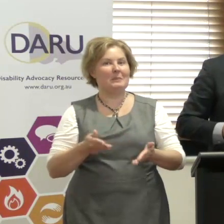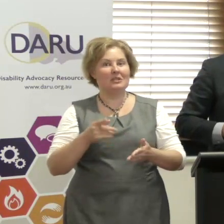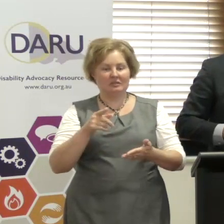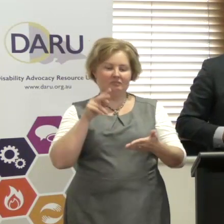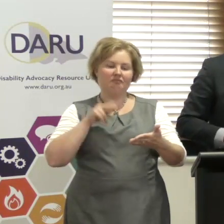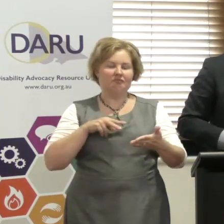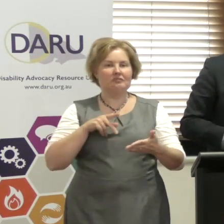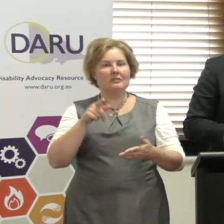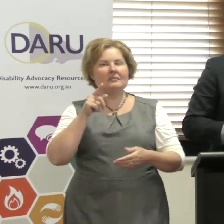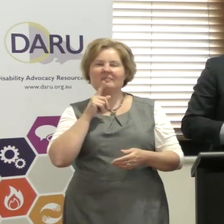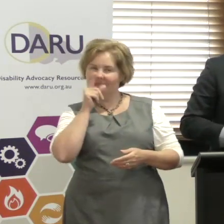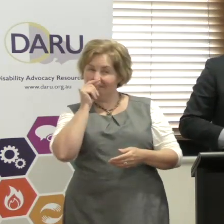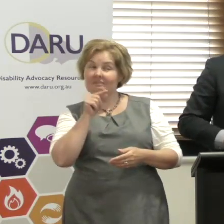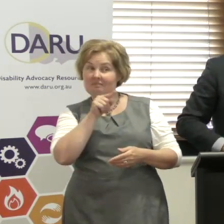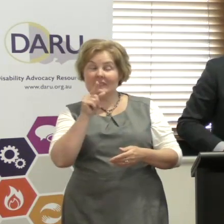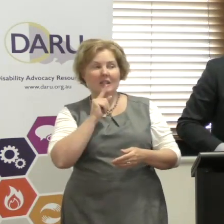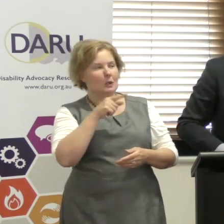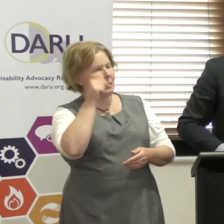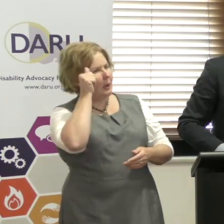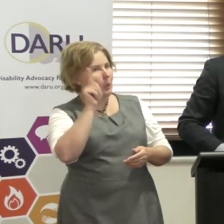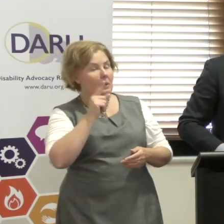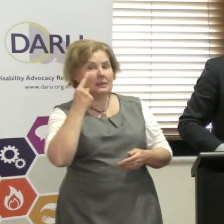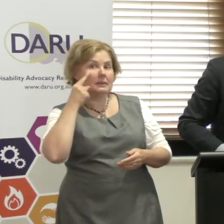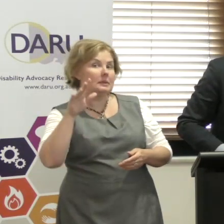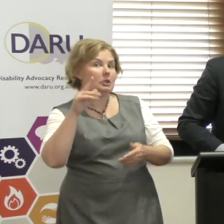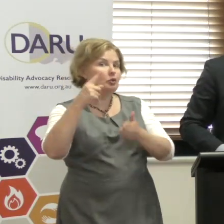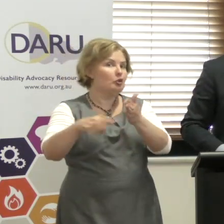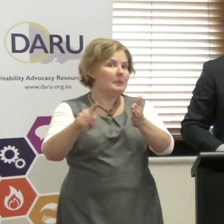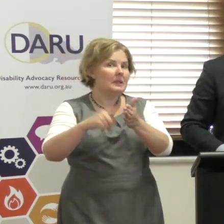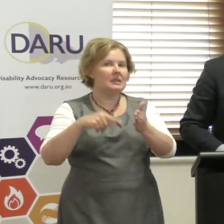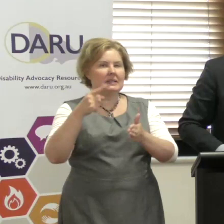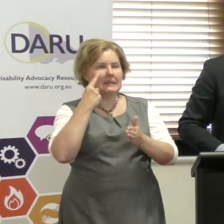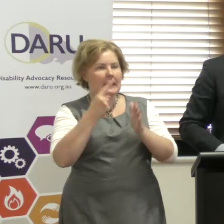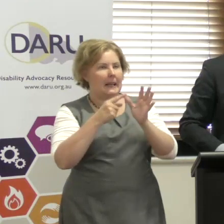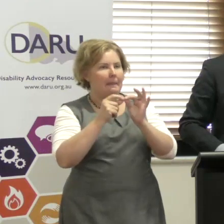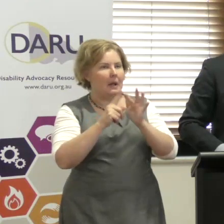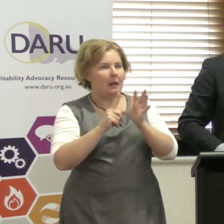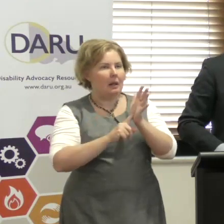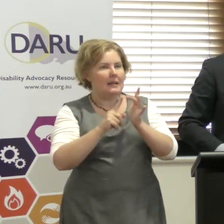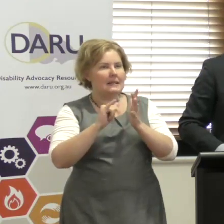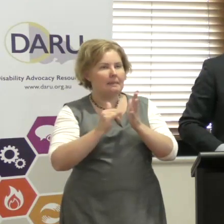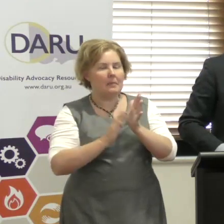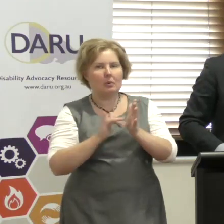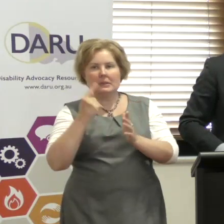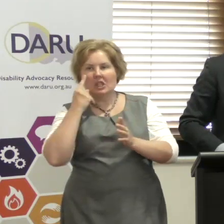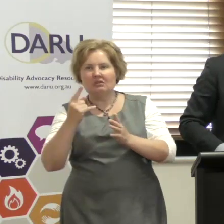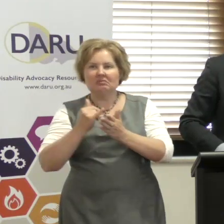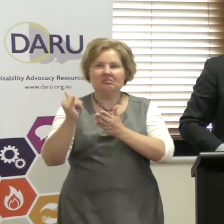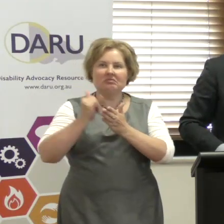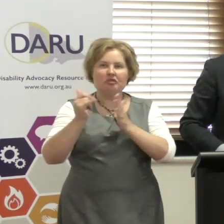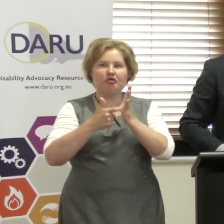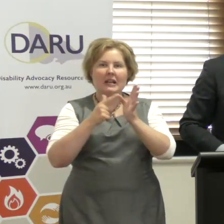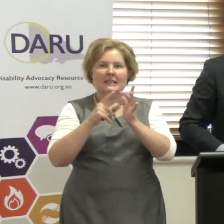you know what, when you see discrimination, when you see ableism, if you see racism, if you see